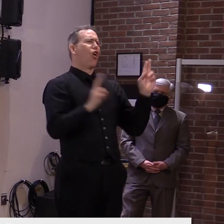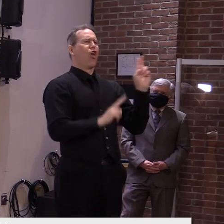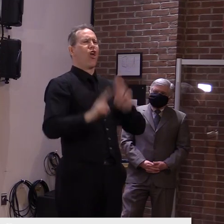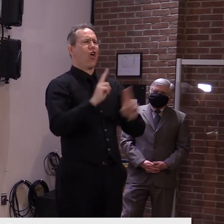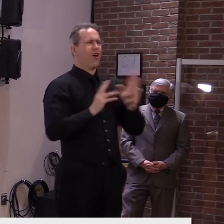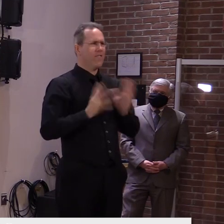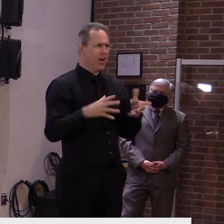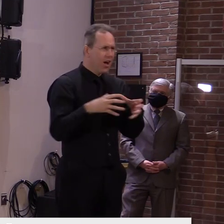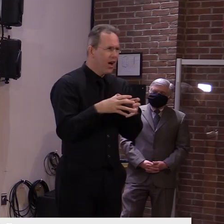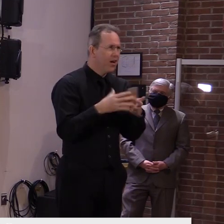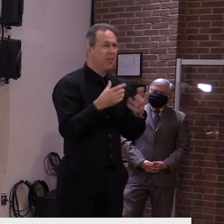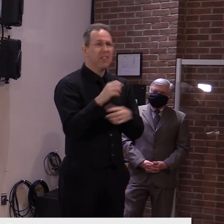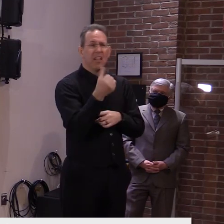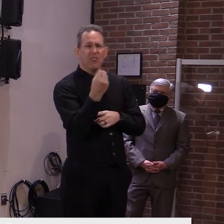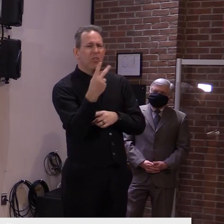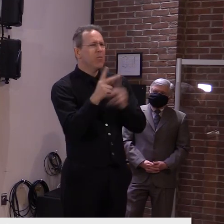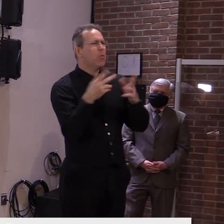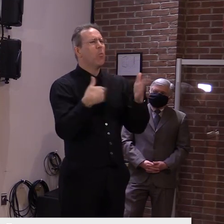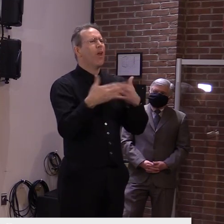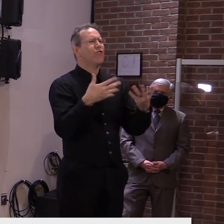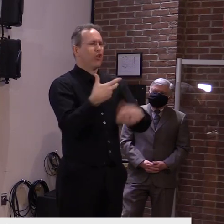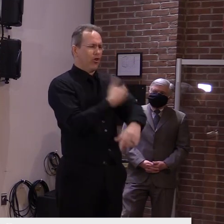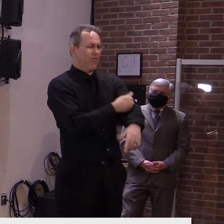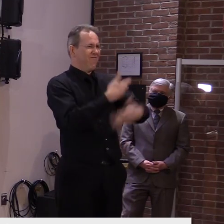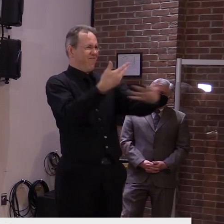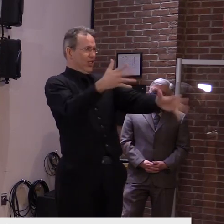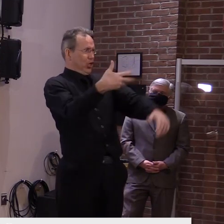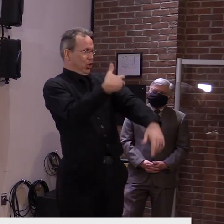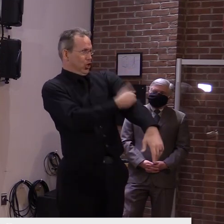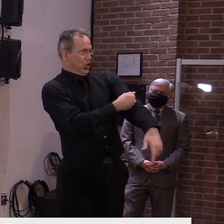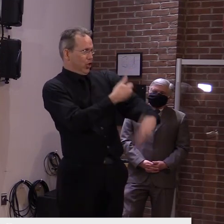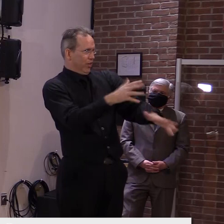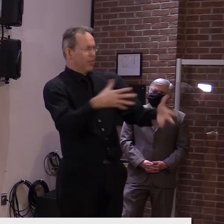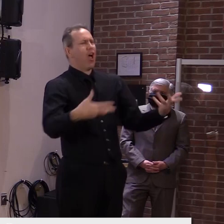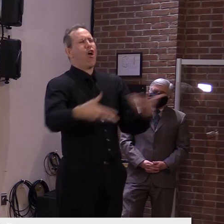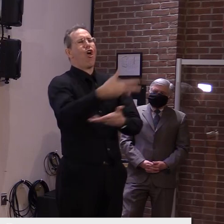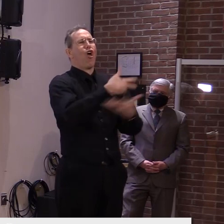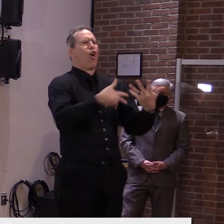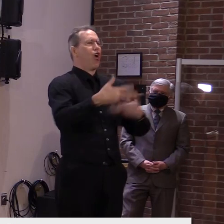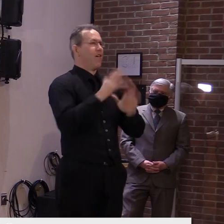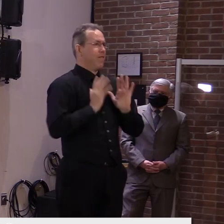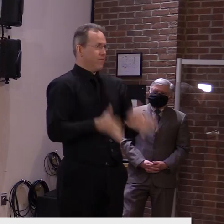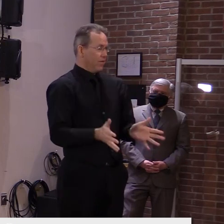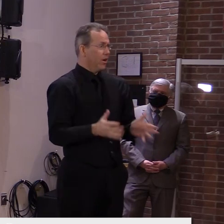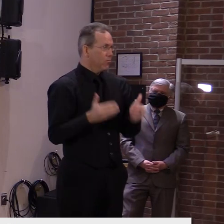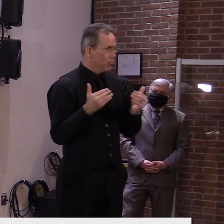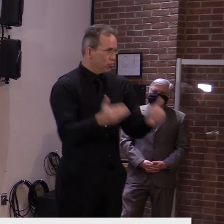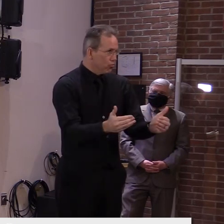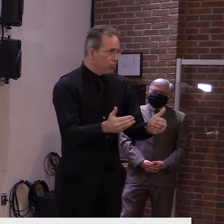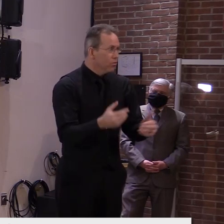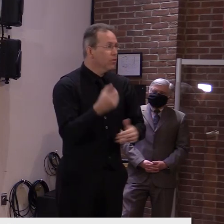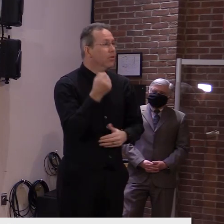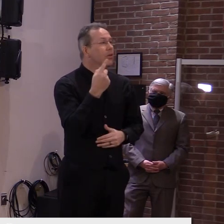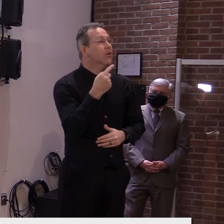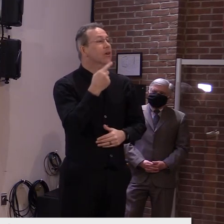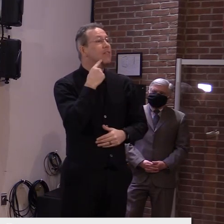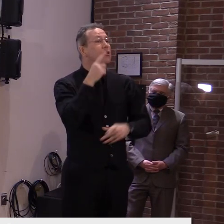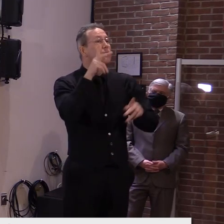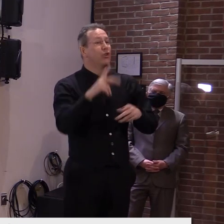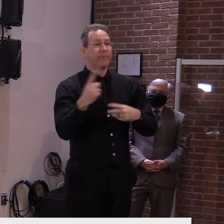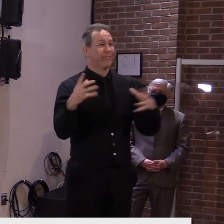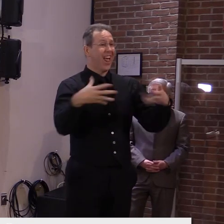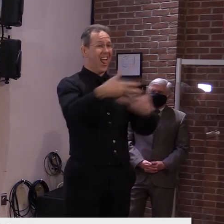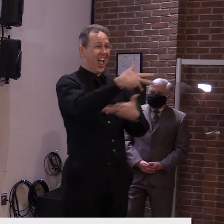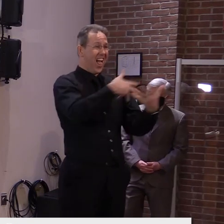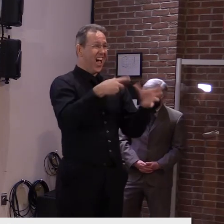who were vaccinated, if they wanted to introduce another household that is not vaccinated, they can do so. One other